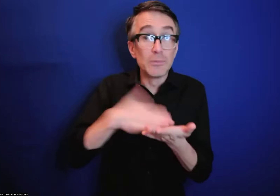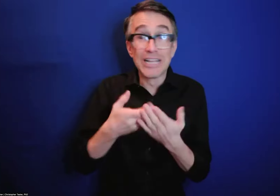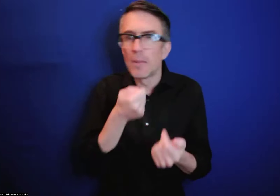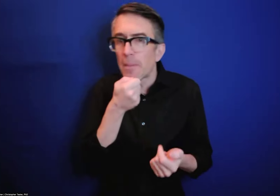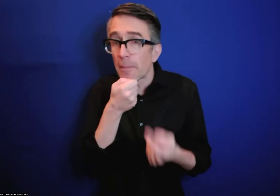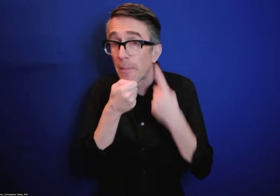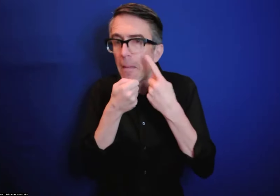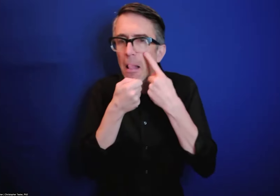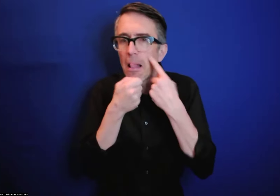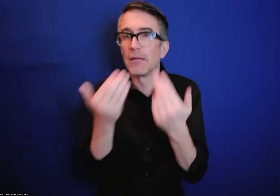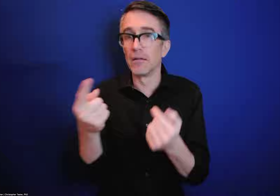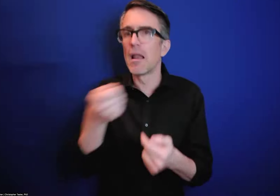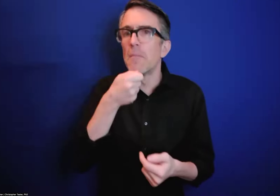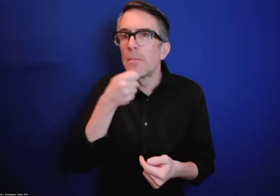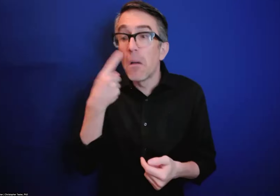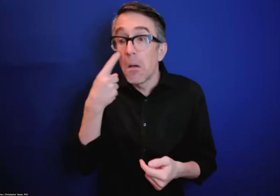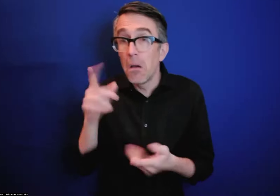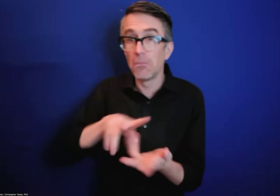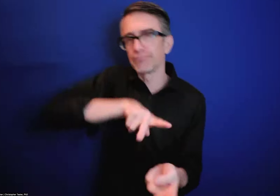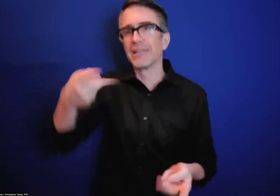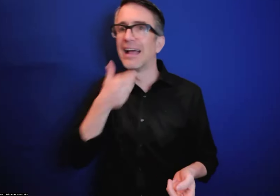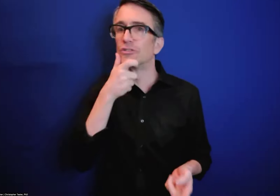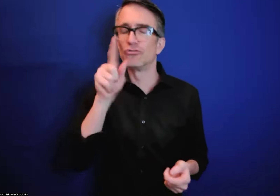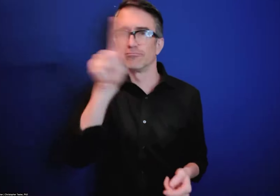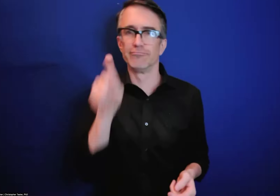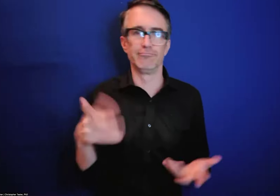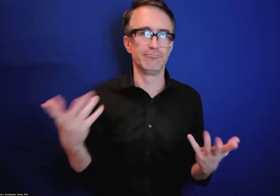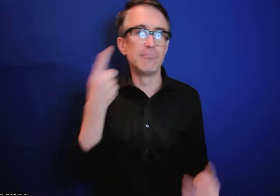Can I ask you to just speak to test?